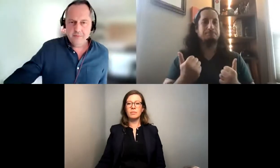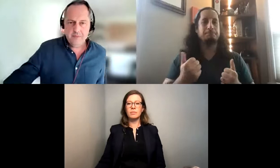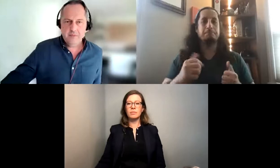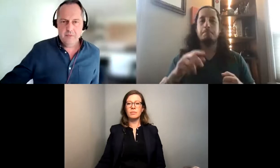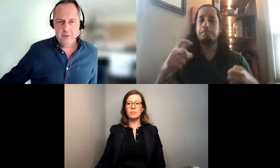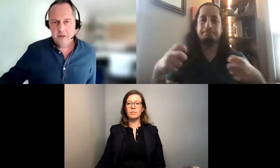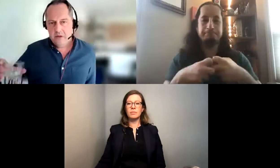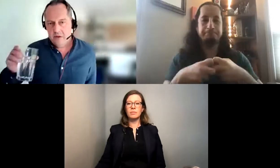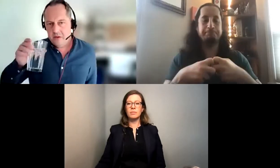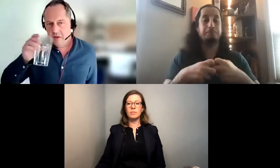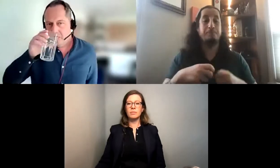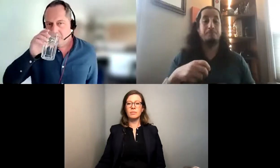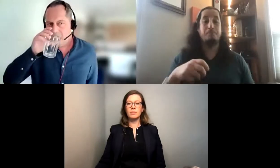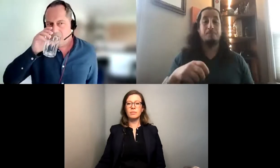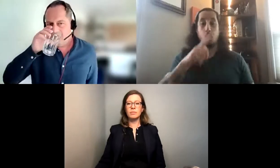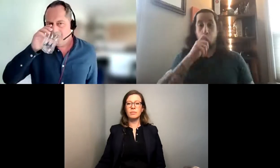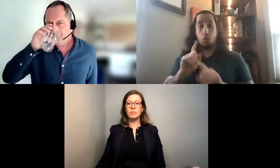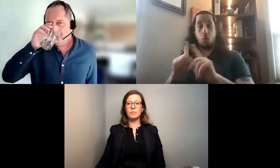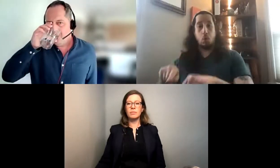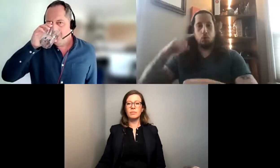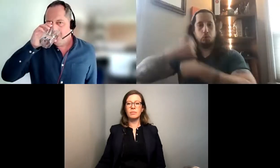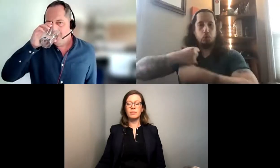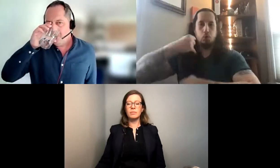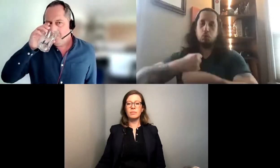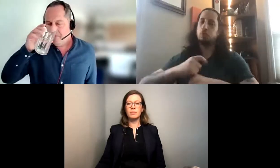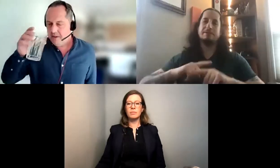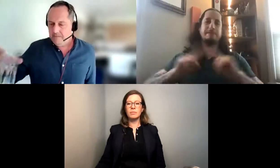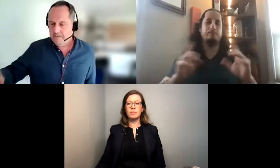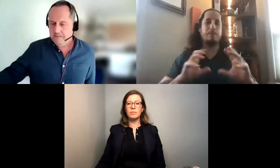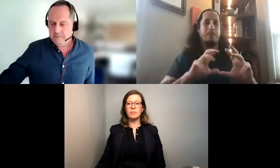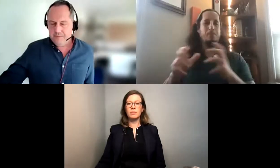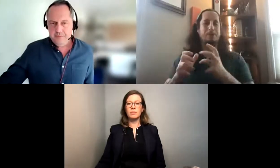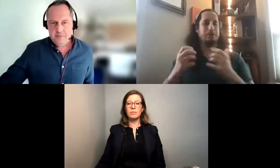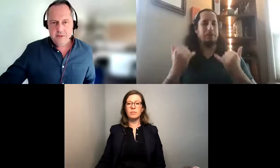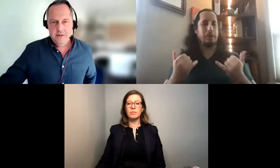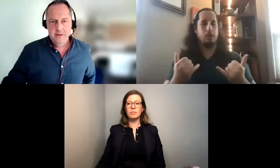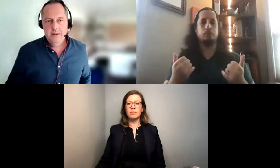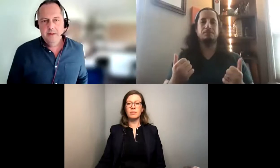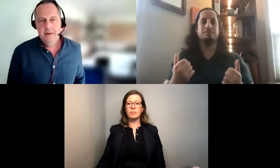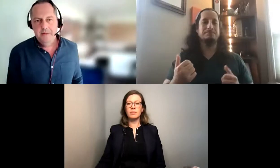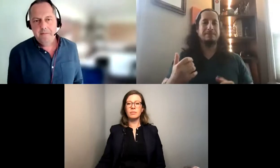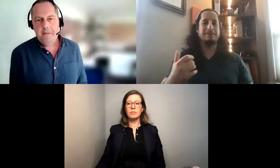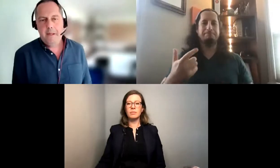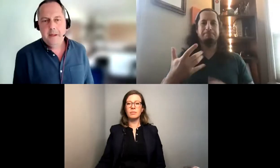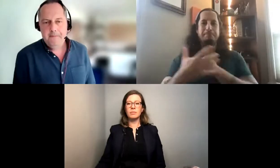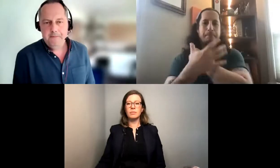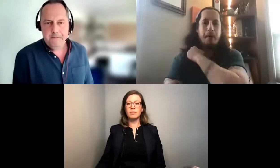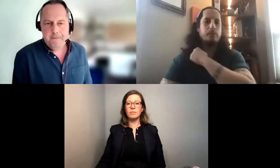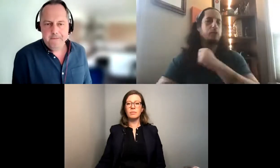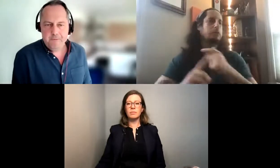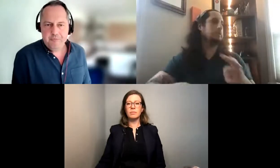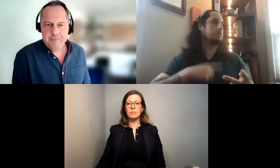they have a robotics team or association. The problem seems to be that the folks who go to the deaf schools for the deaf is